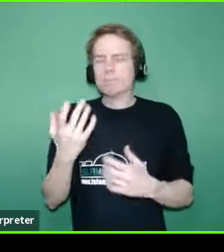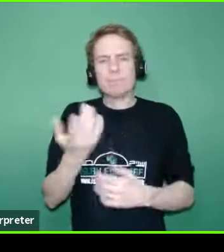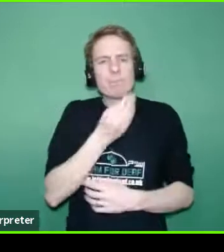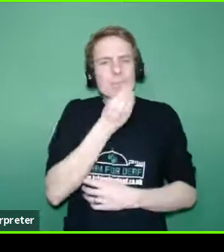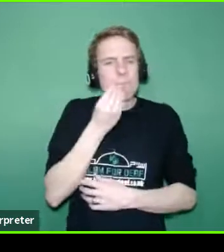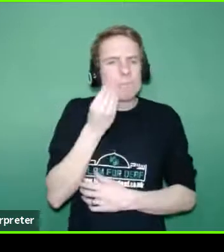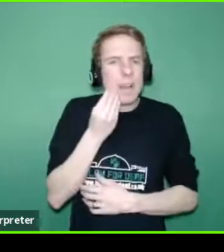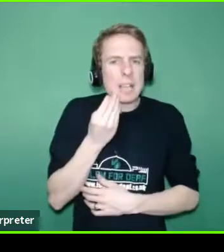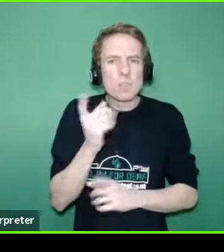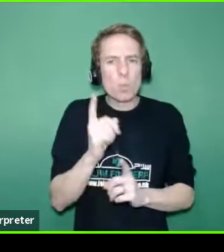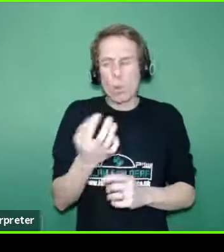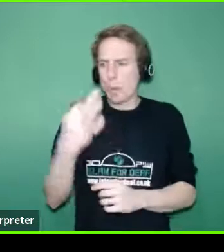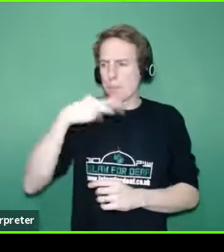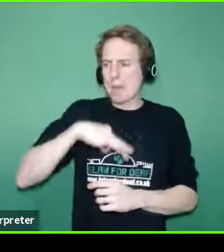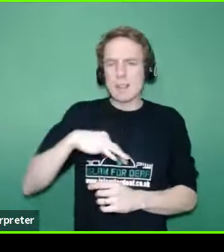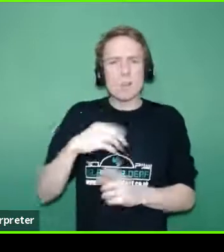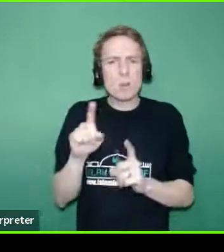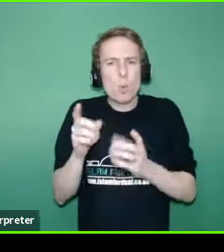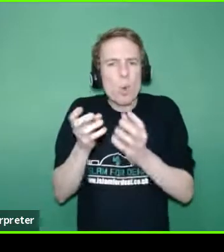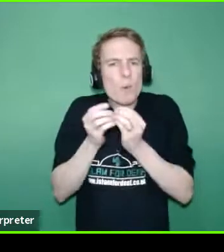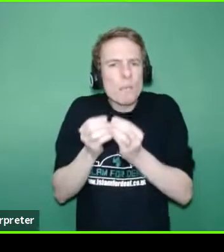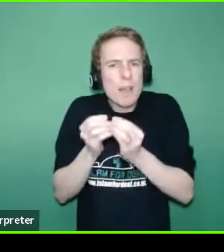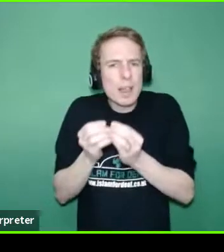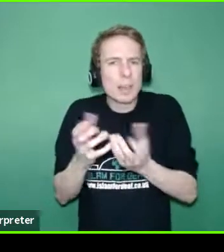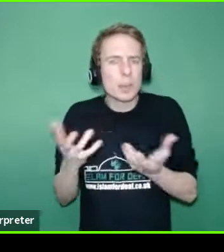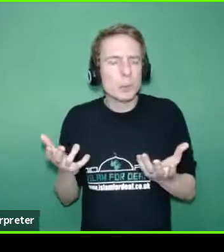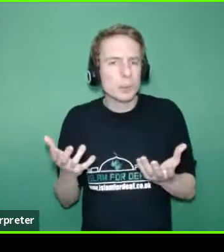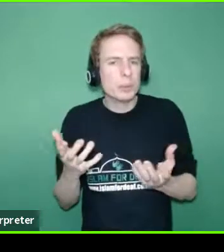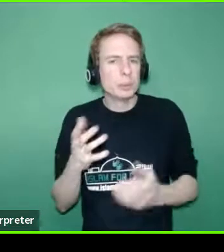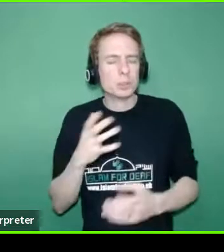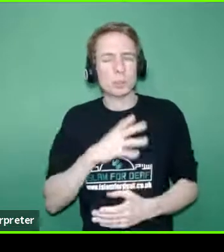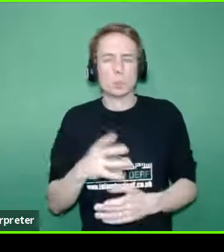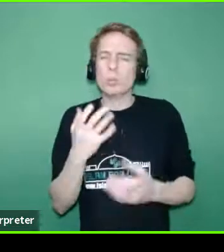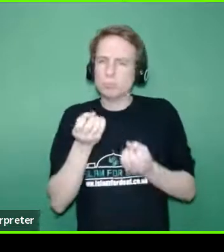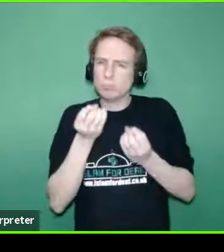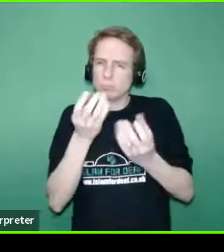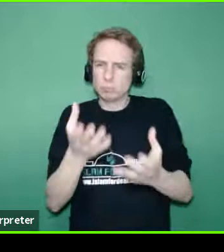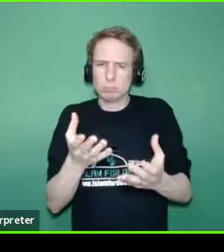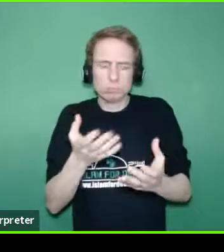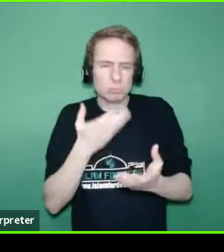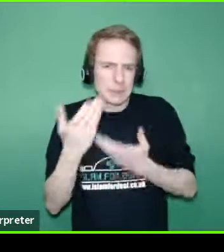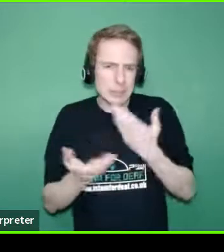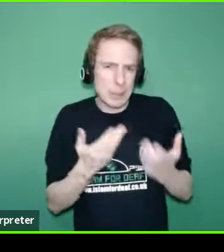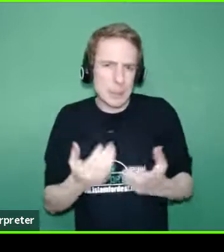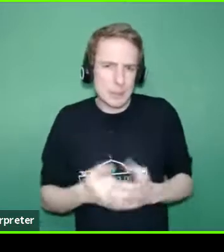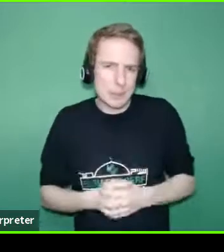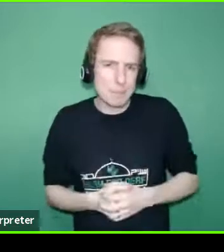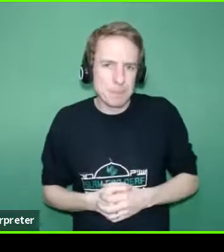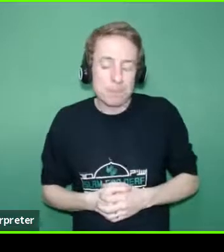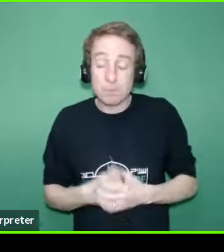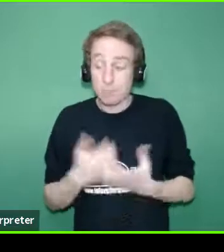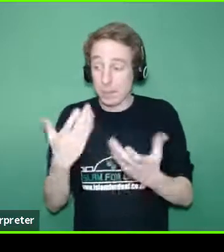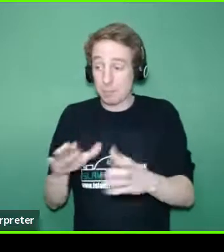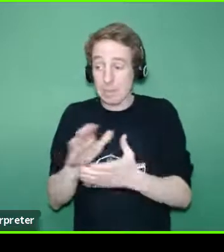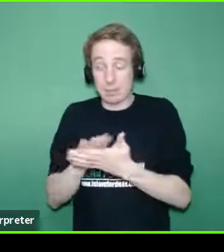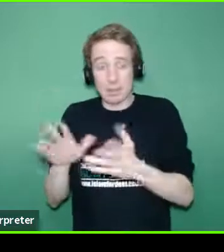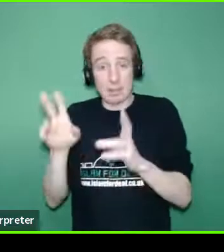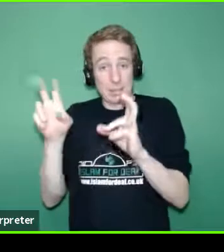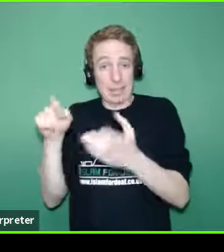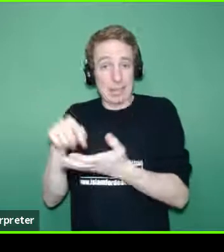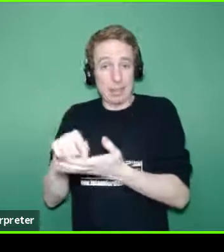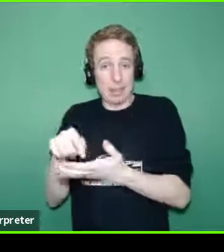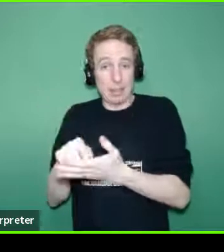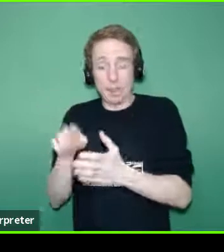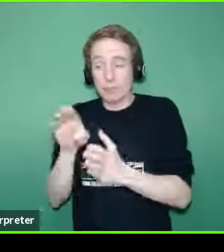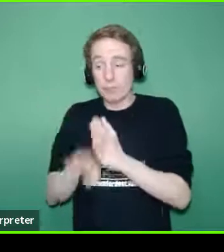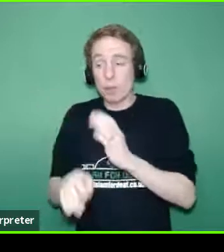deals with the virtues of fasting. And that is what has been reported by